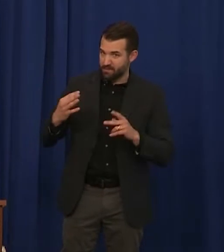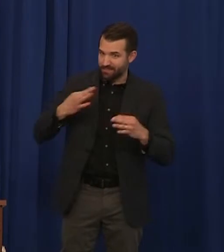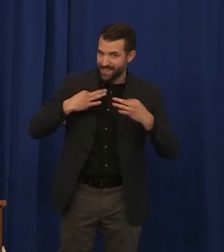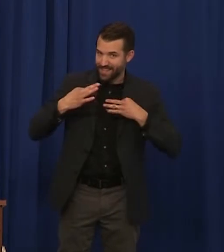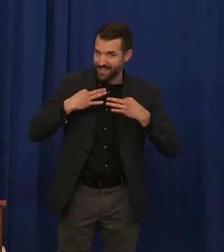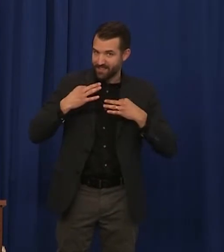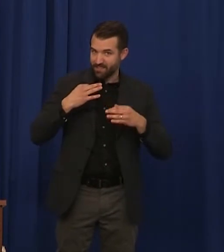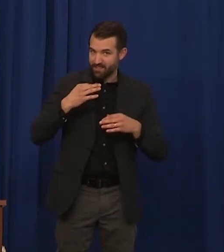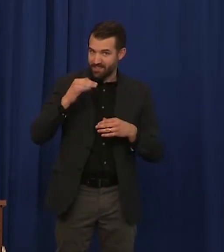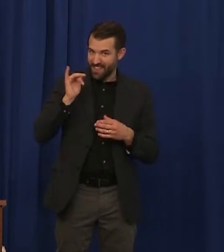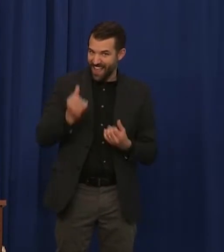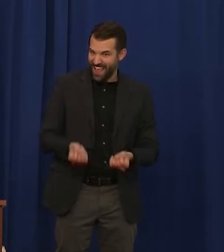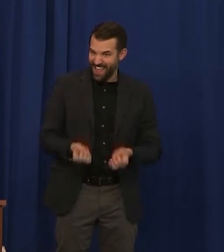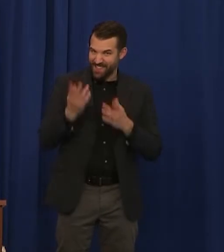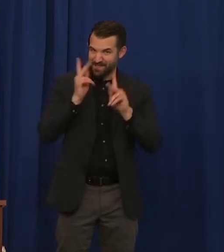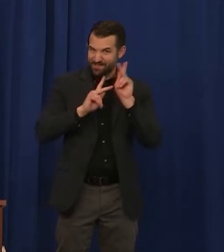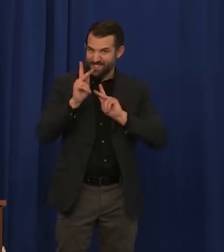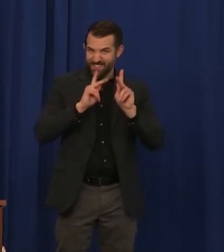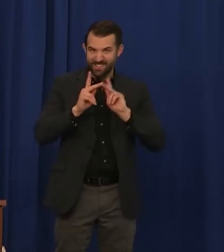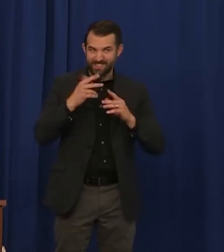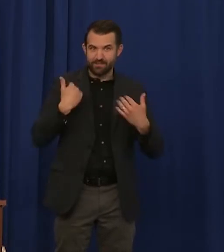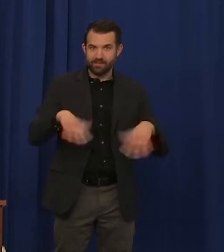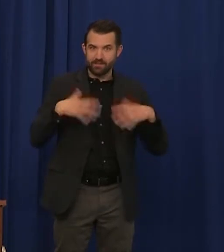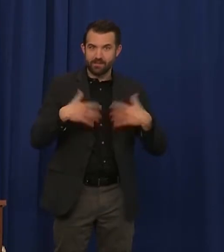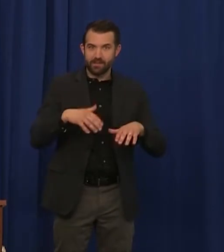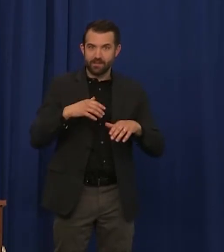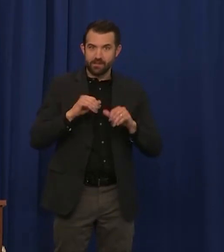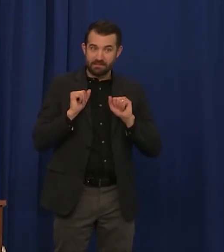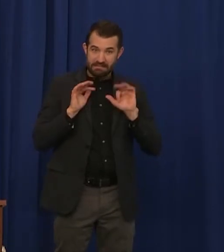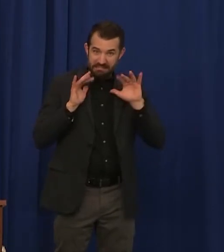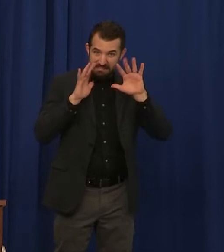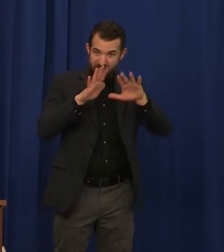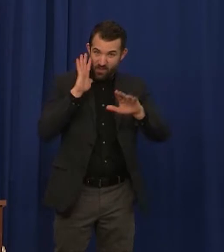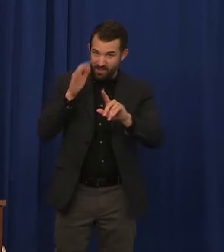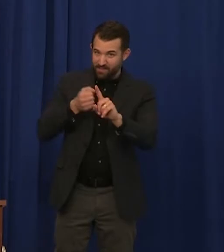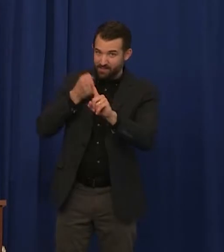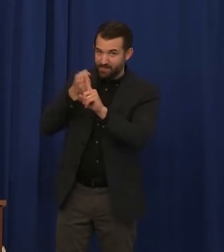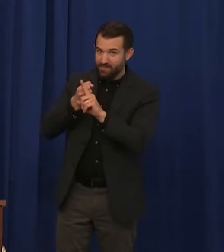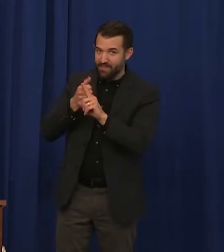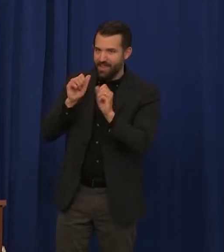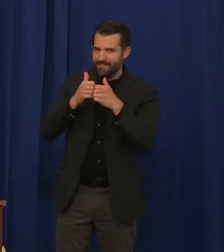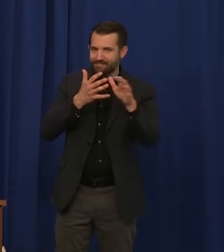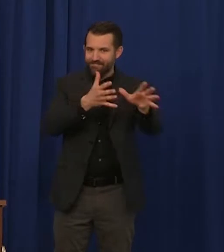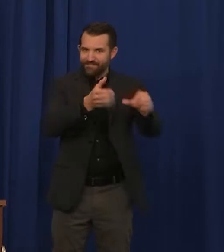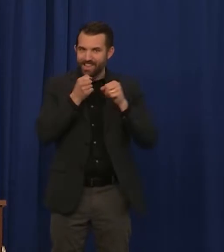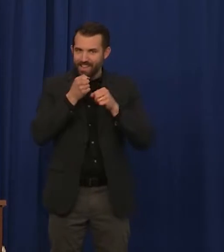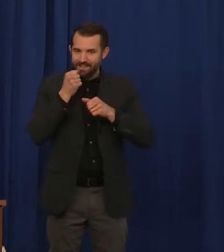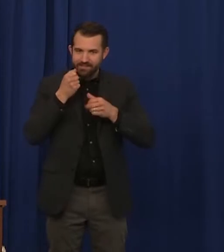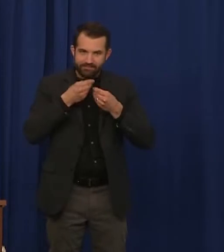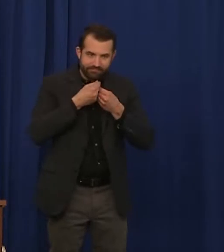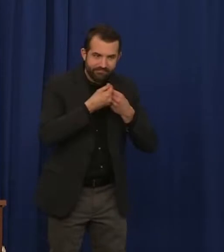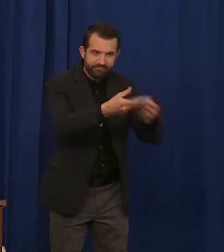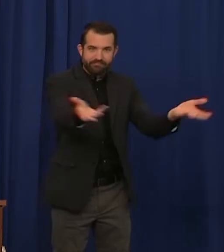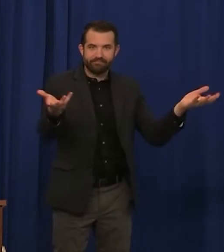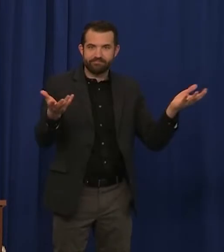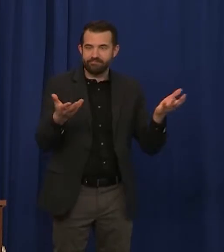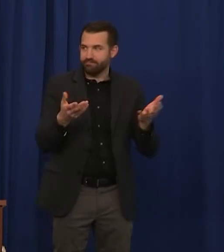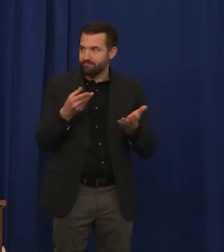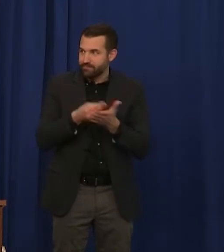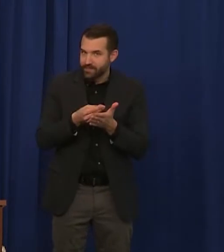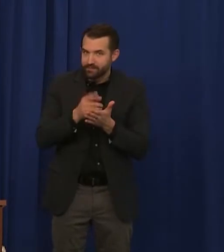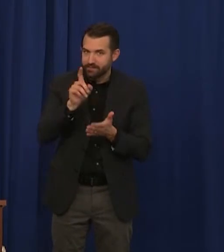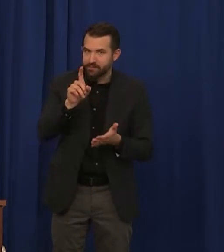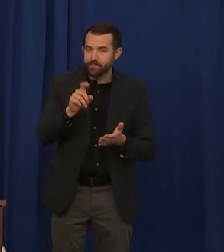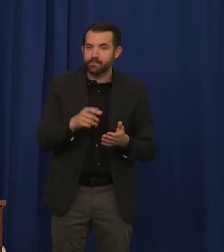affect how quickly this new group of people receive their money? Sure. So the question is, with all of the people